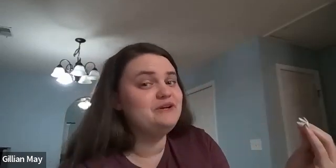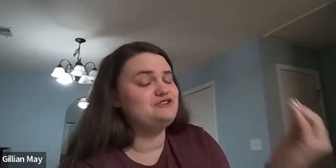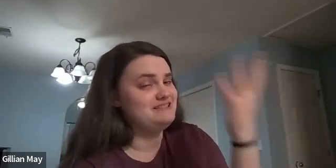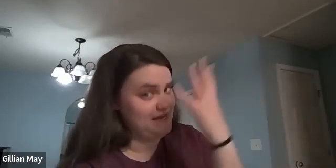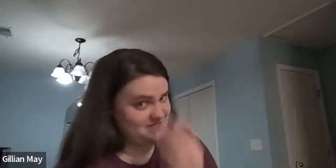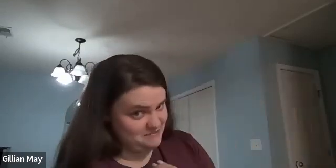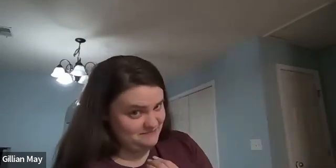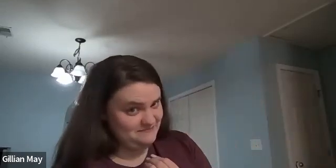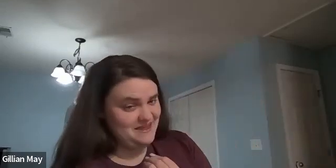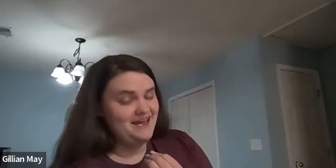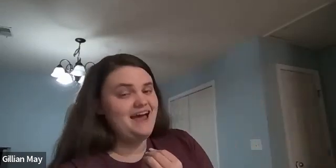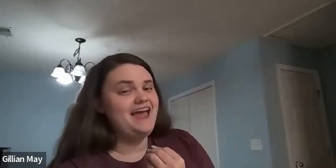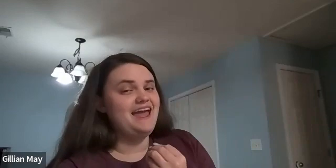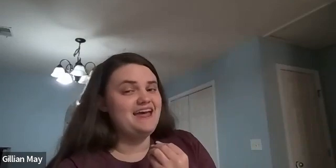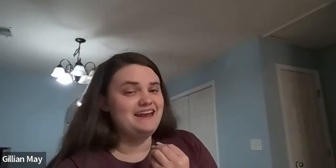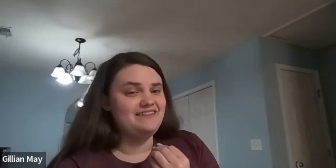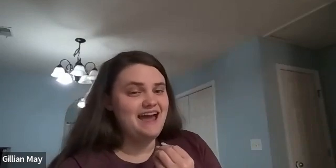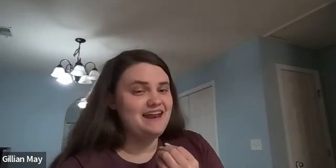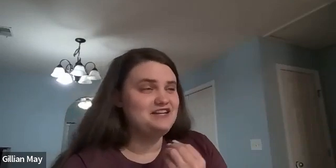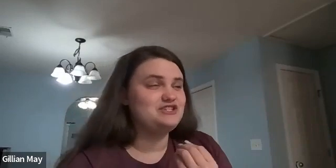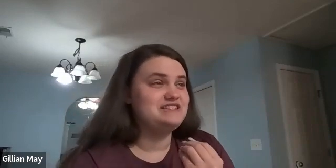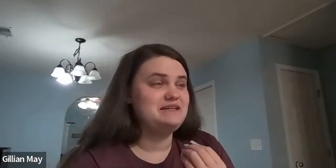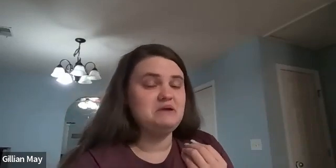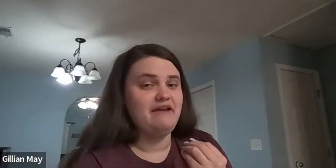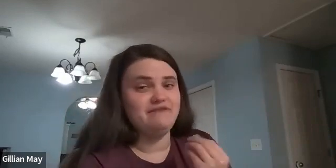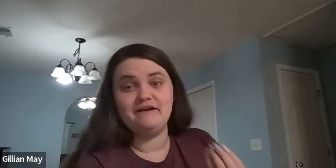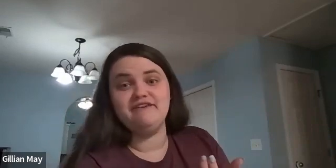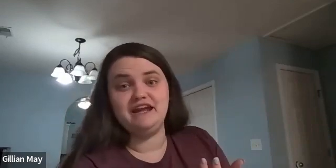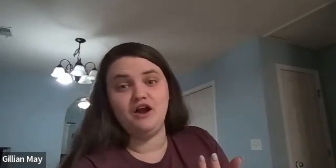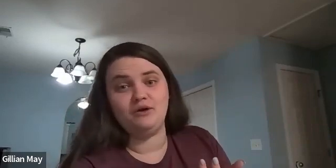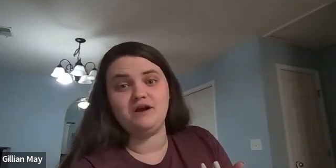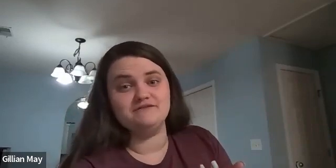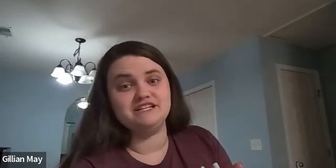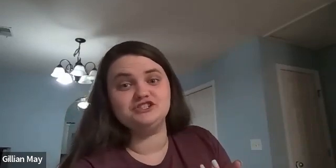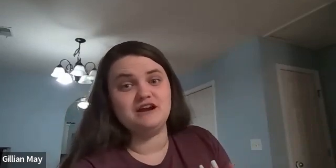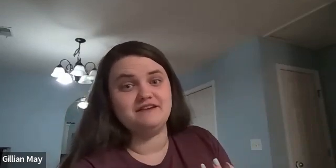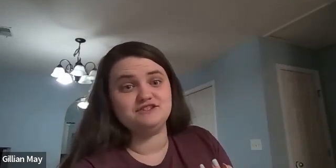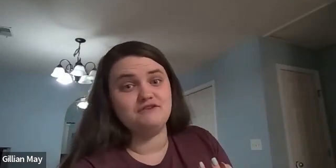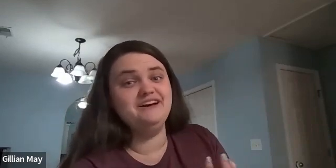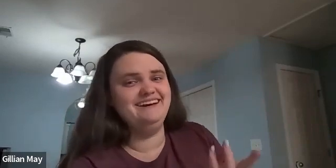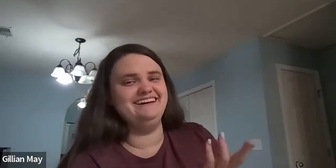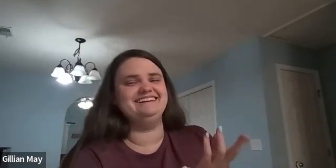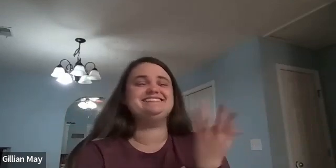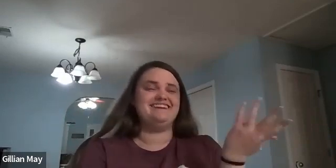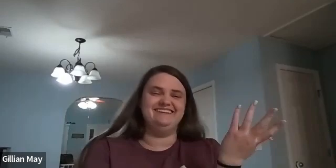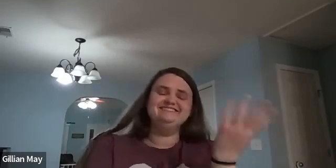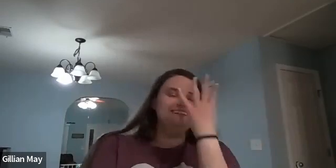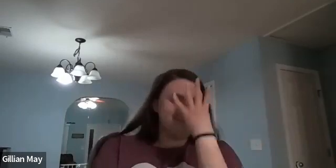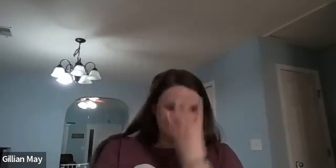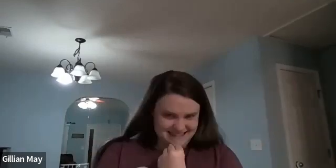you're trying to say I'm sleepy. And that I just can see being a very funny and awkward conversation to try to have to solve. So